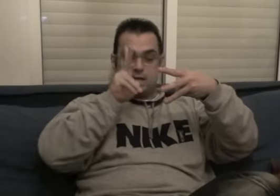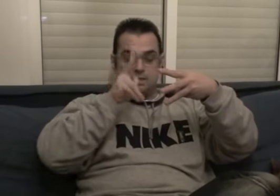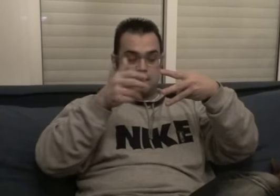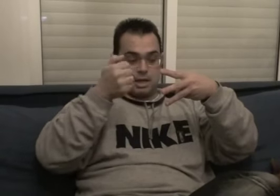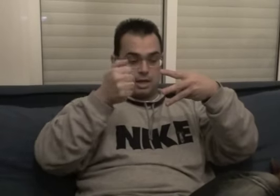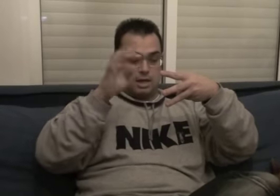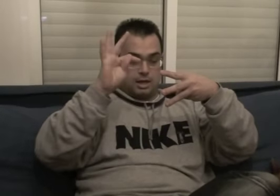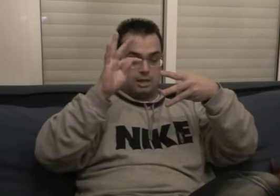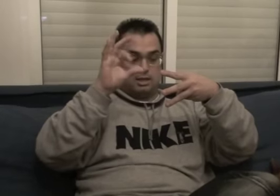7